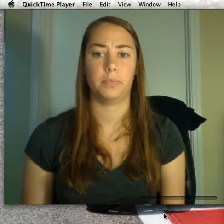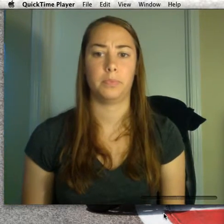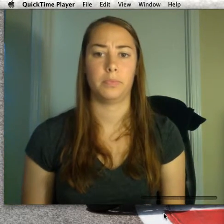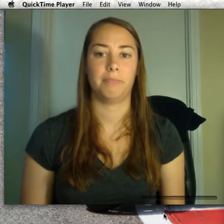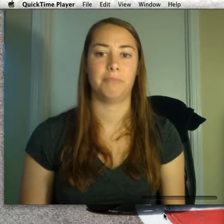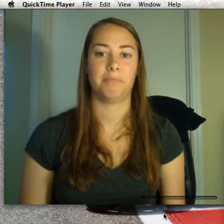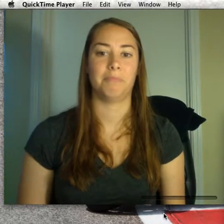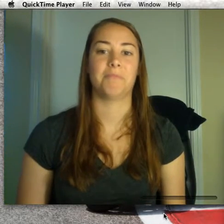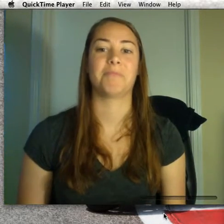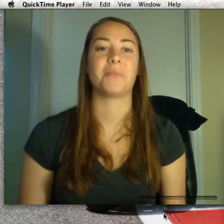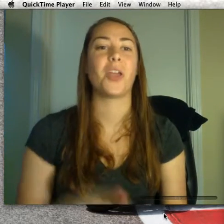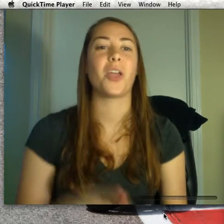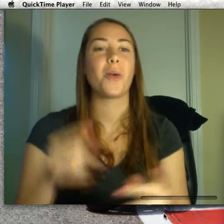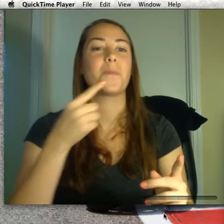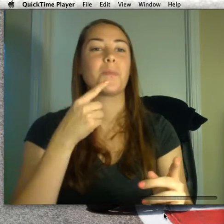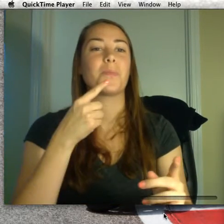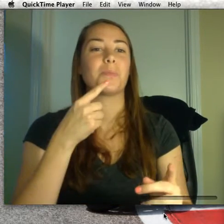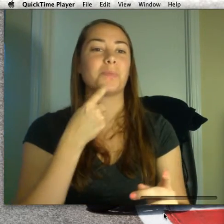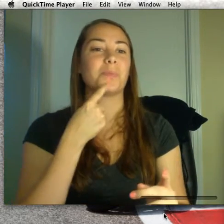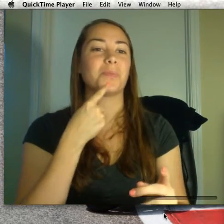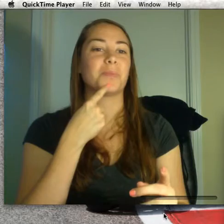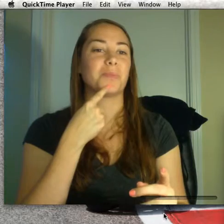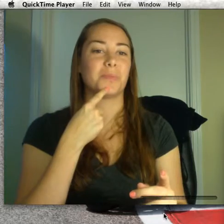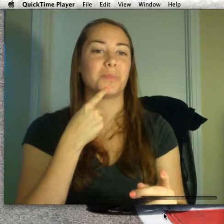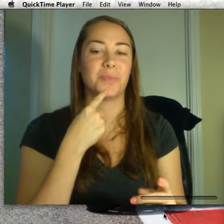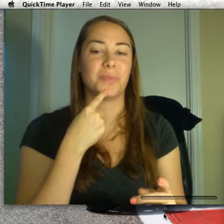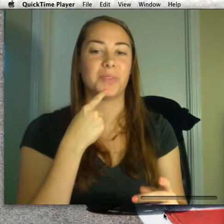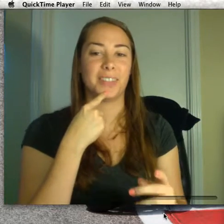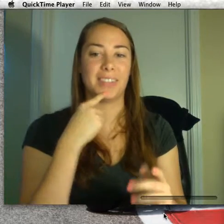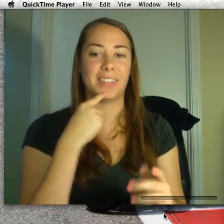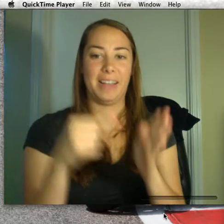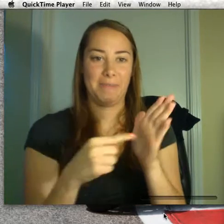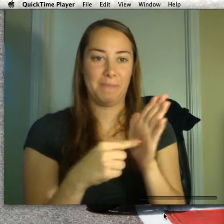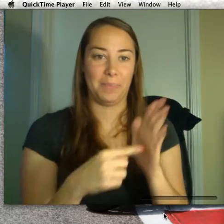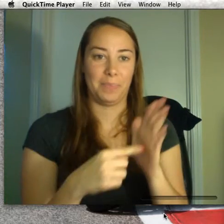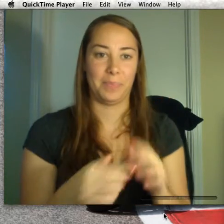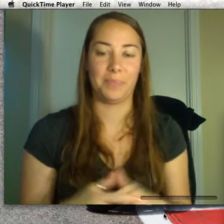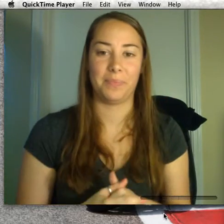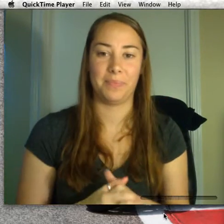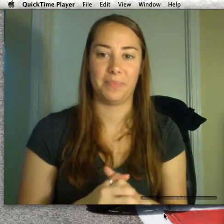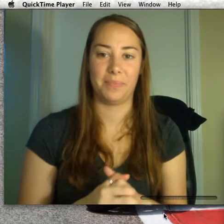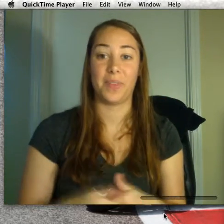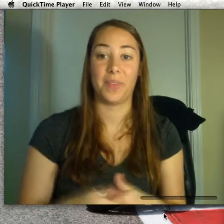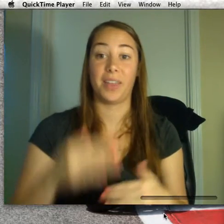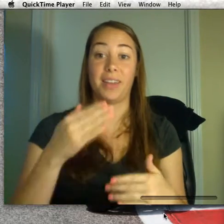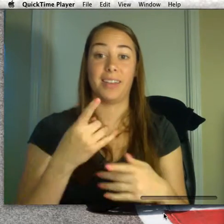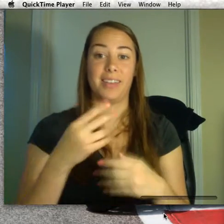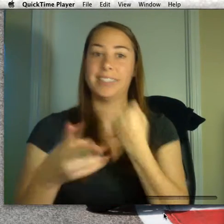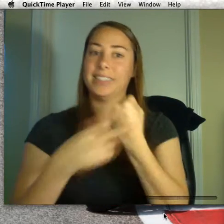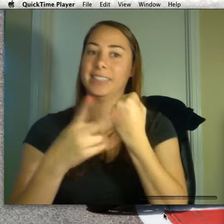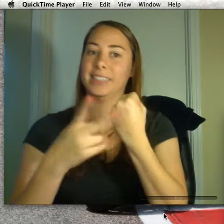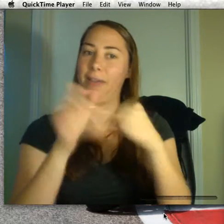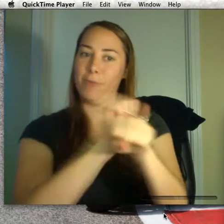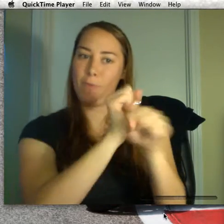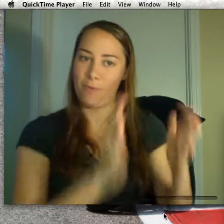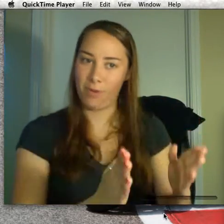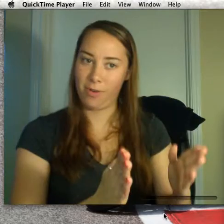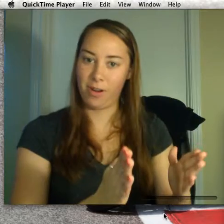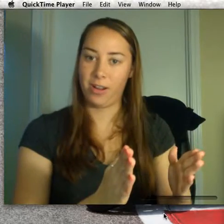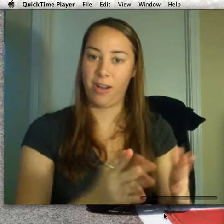workers. Save the families, save the workers. God bless America. God bless